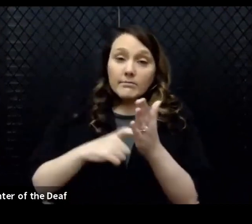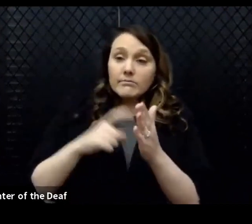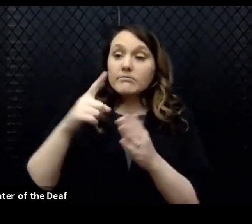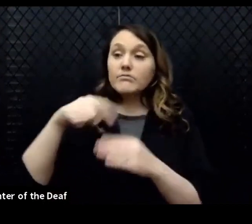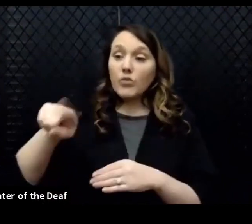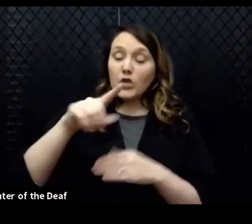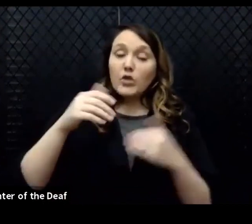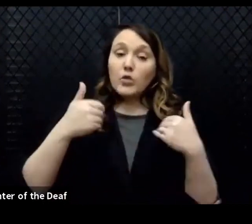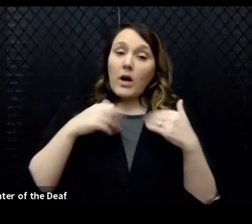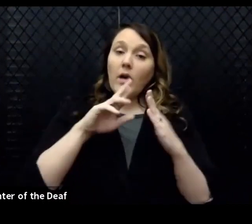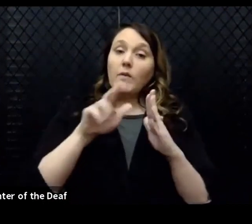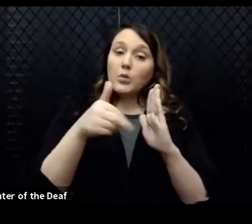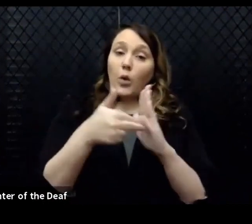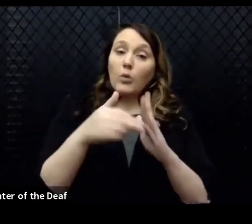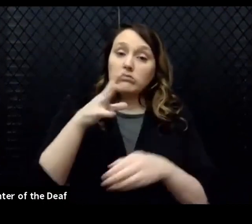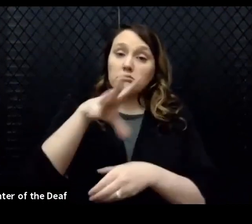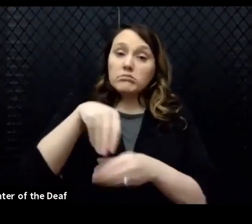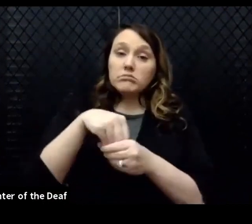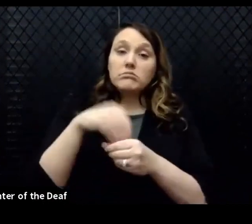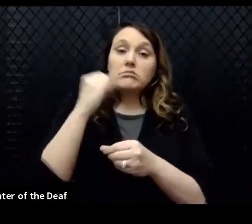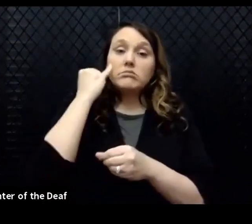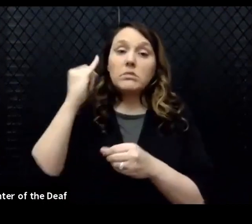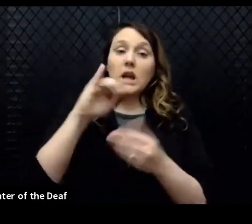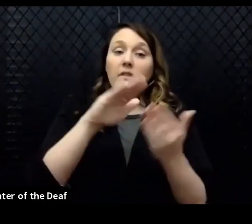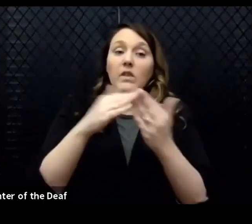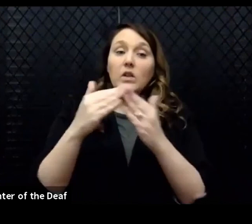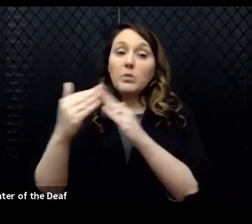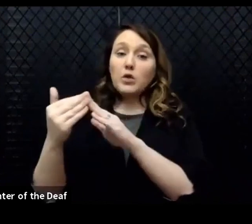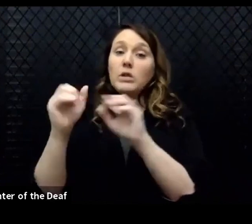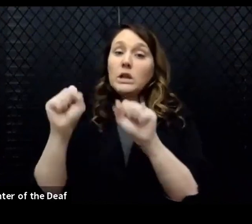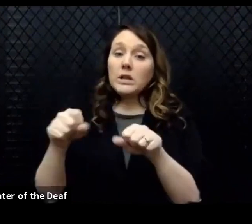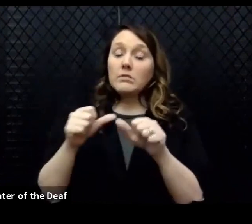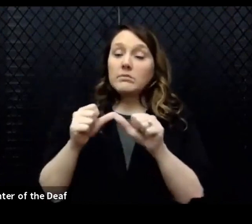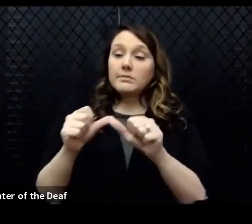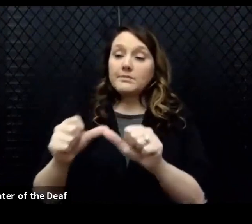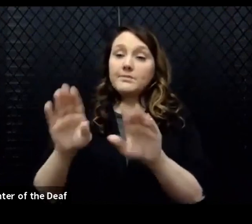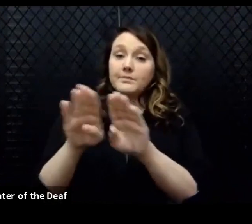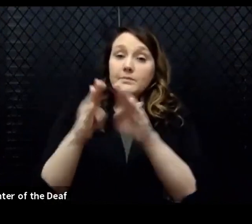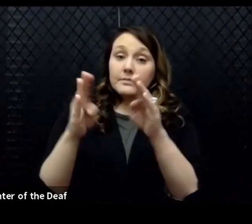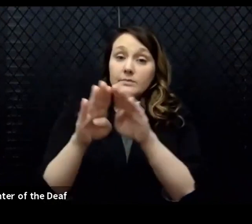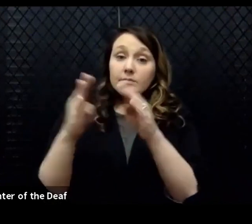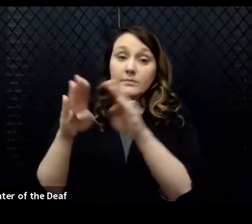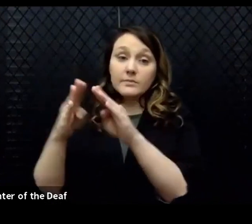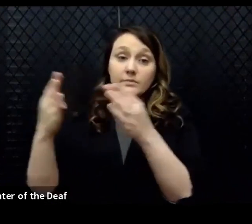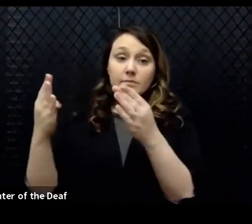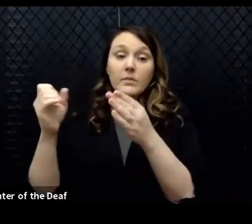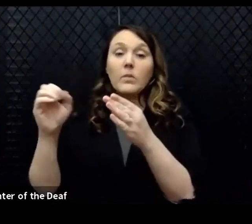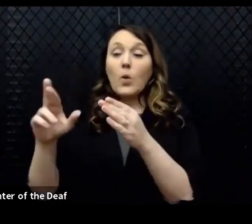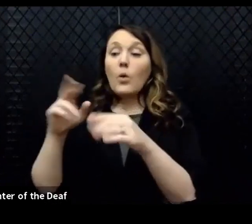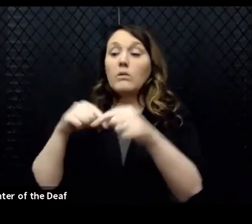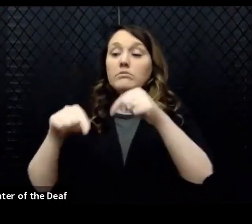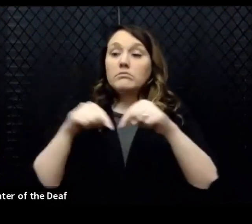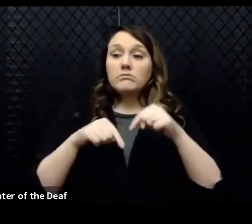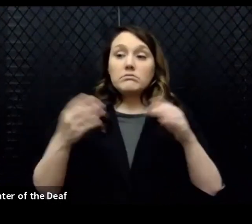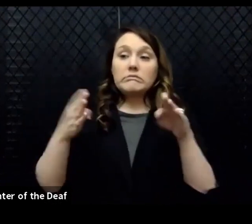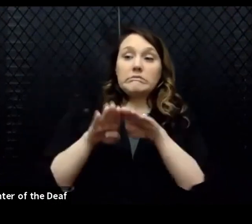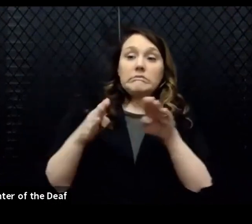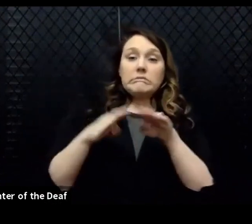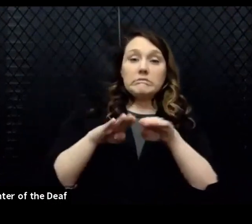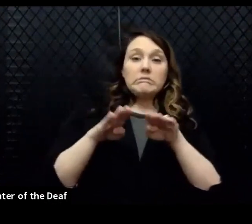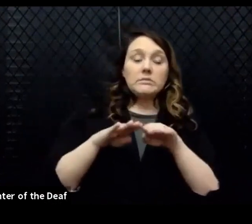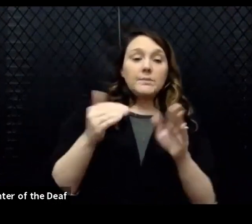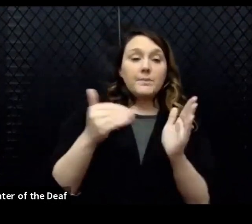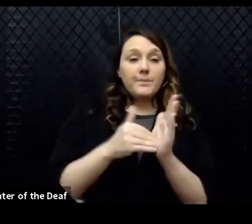play in whether or not our community continues to get to reopen or we have to go backwards and close things down again.